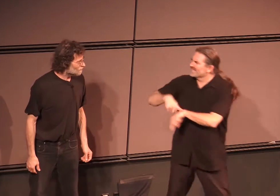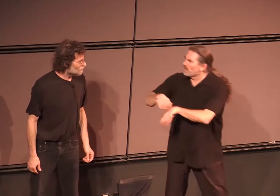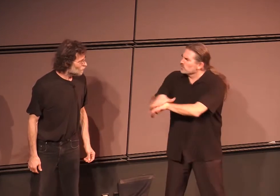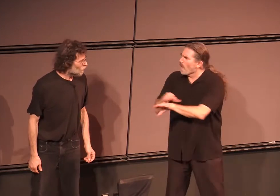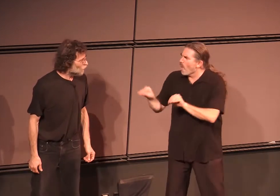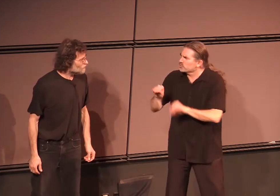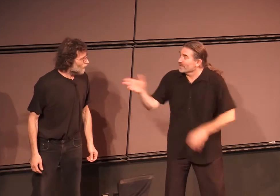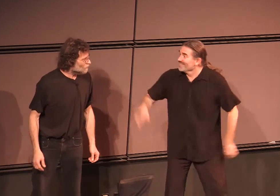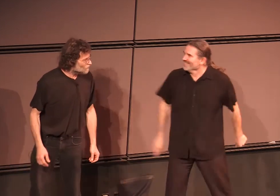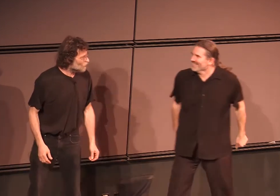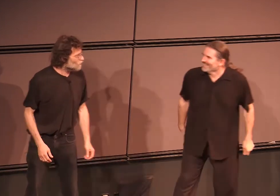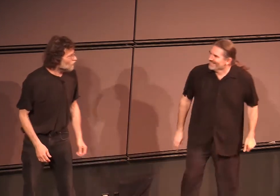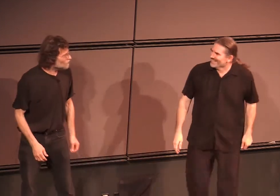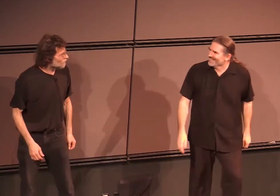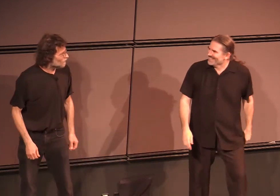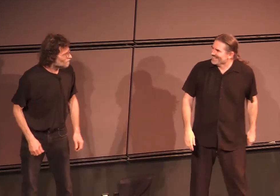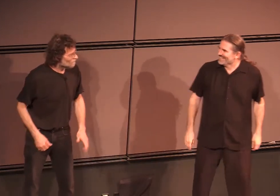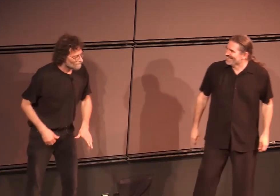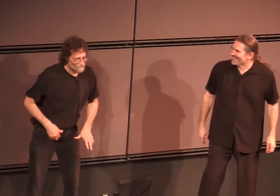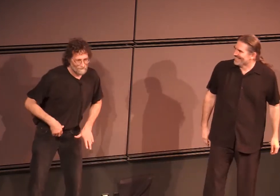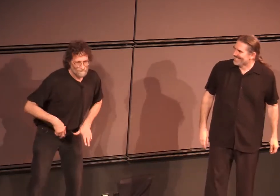One more time in slow motion.